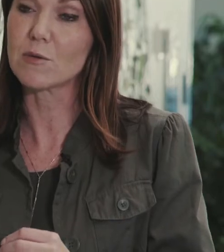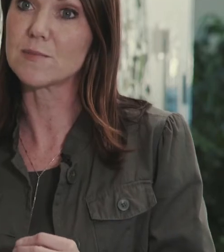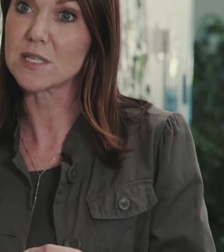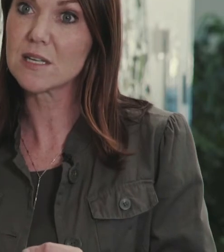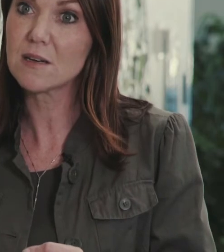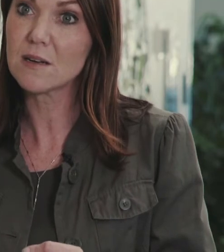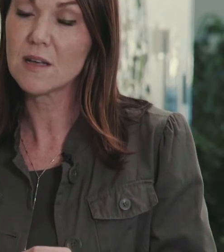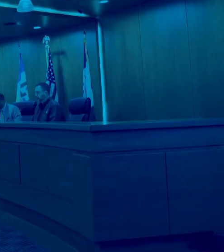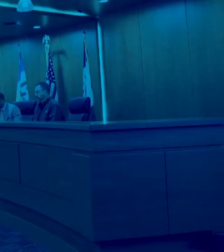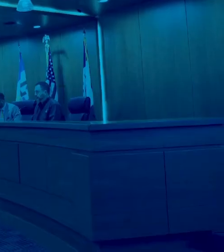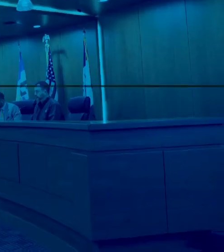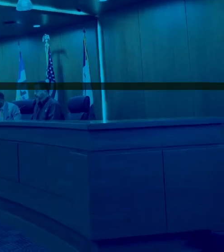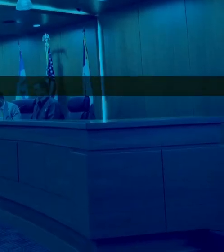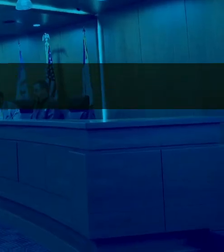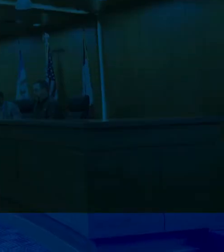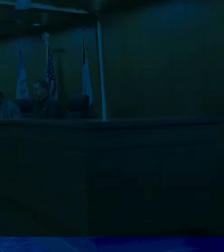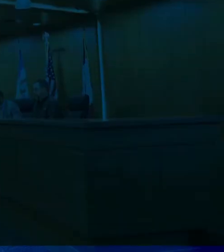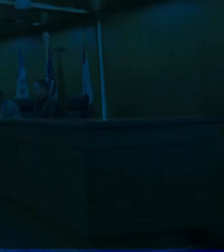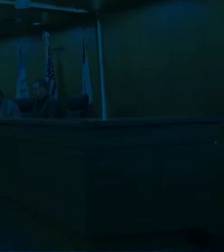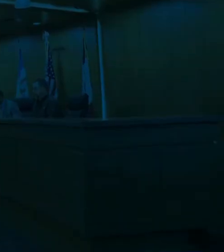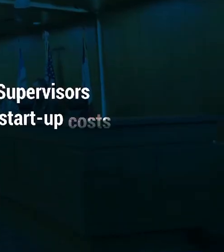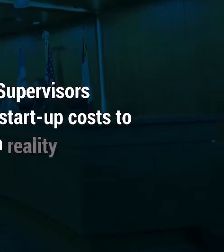was missing.